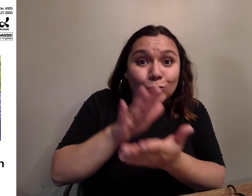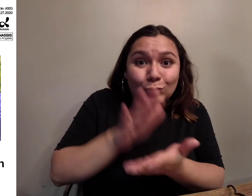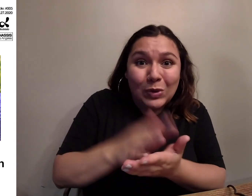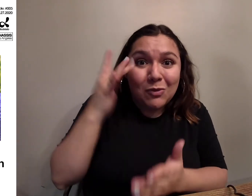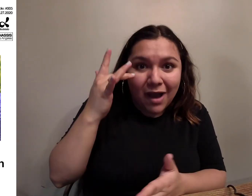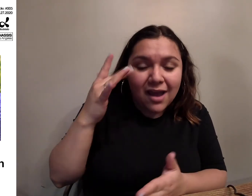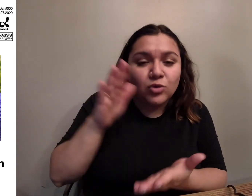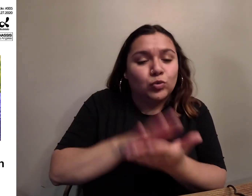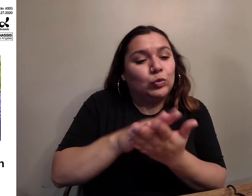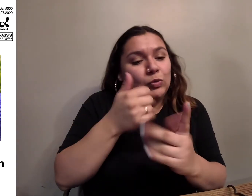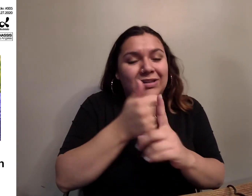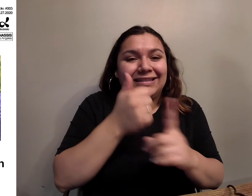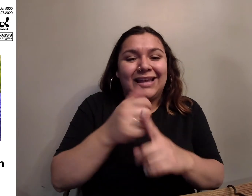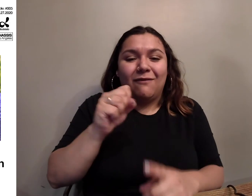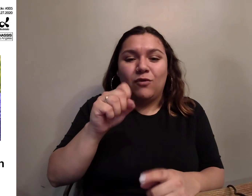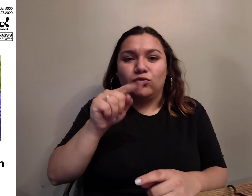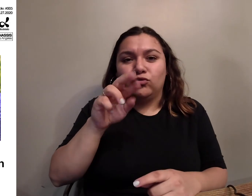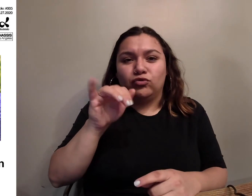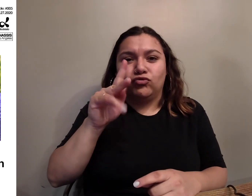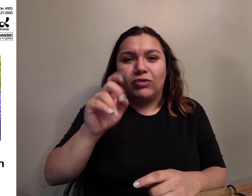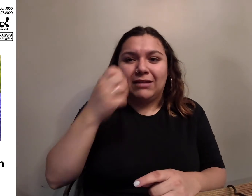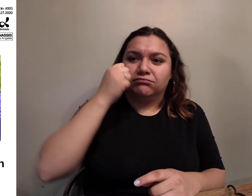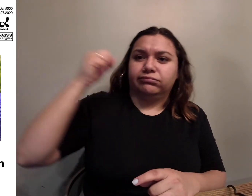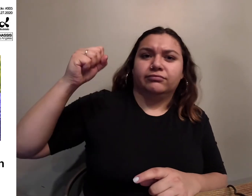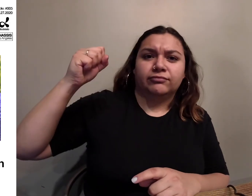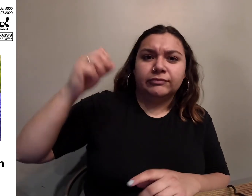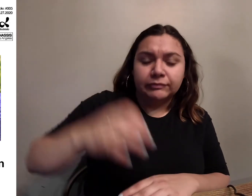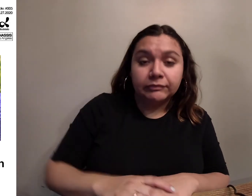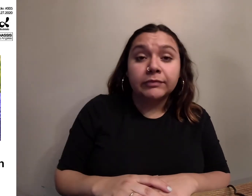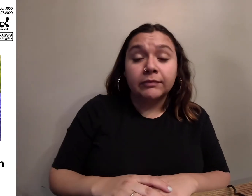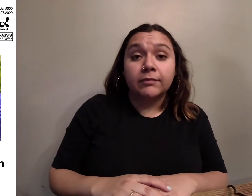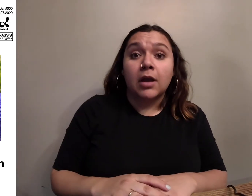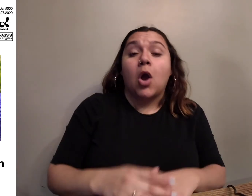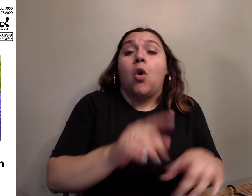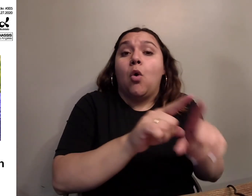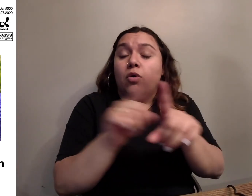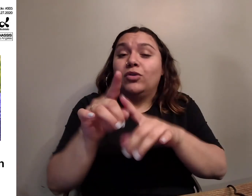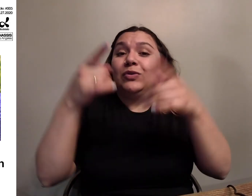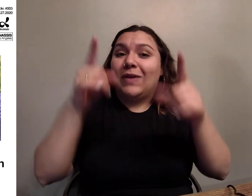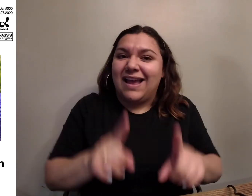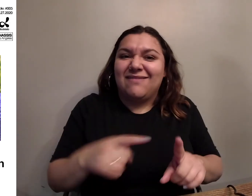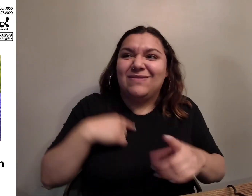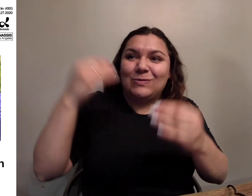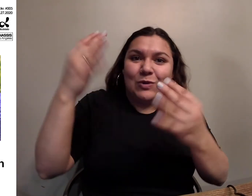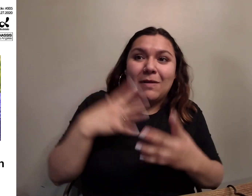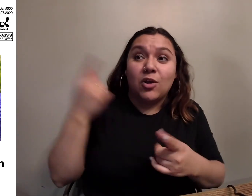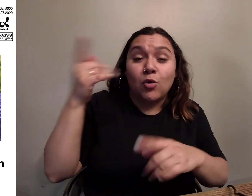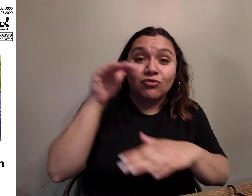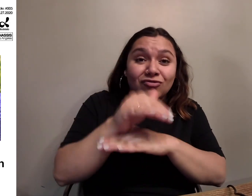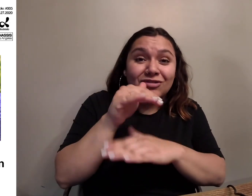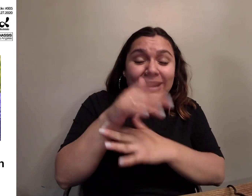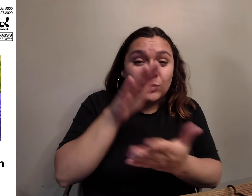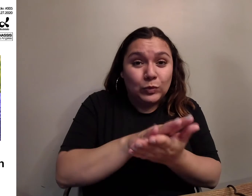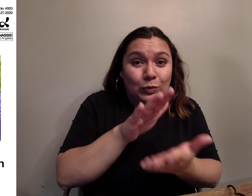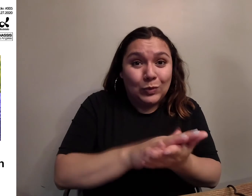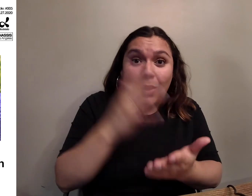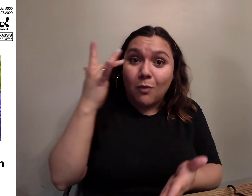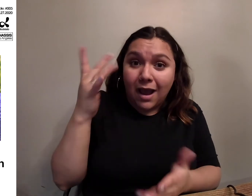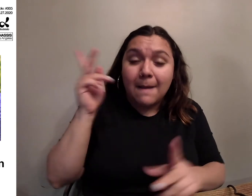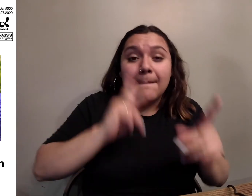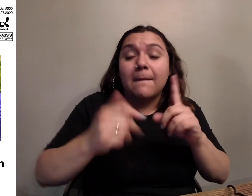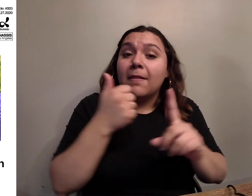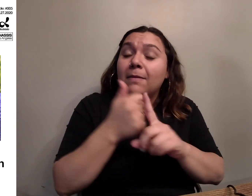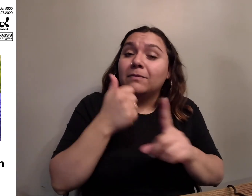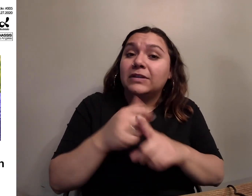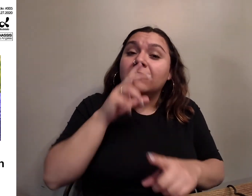strike. And on top of that, I was told that I would be going to night school because anybody 16 and